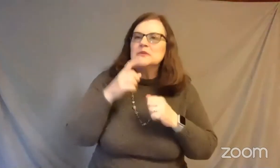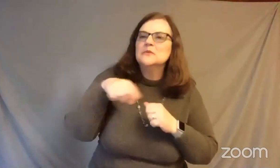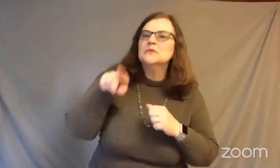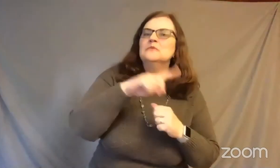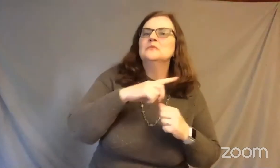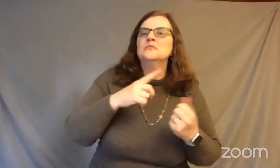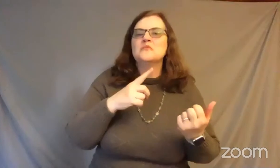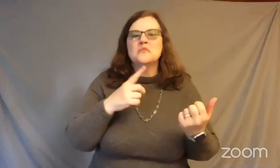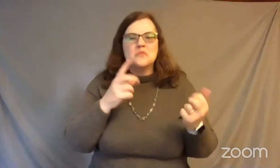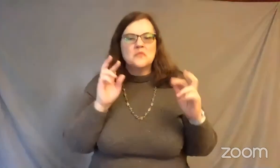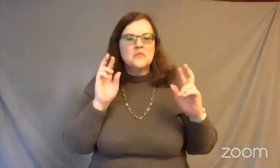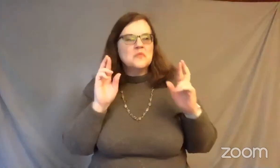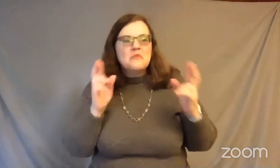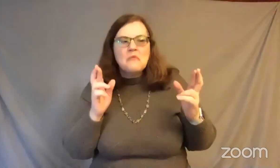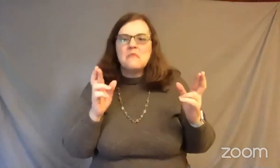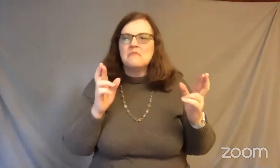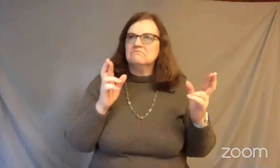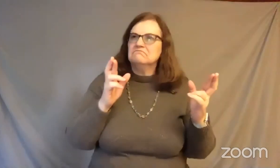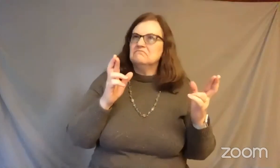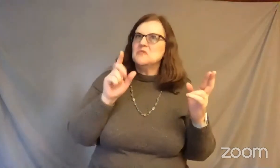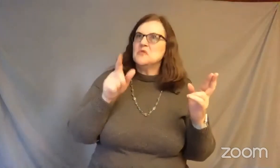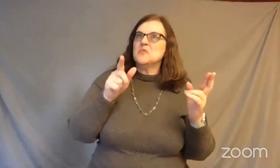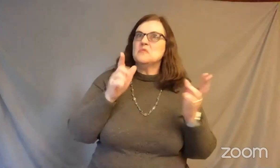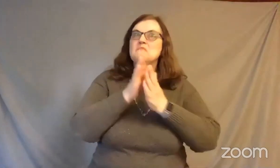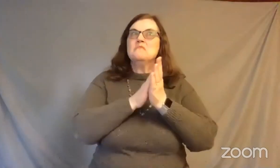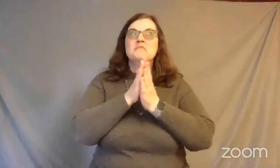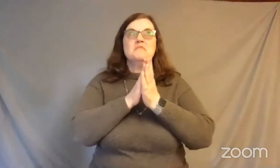I've been so excited to be able to share our research with you.